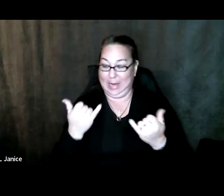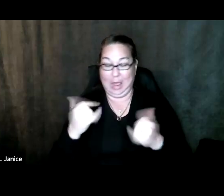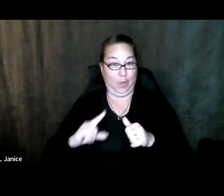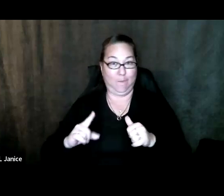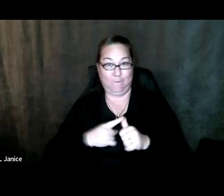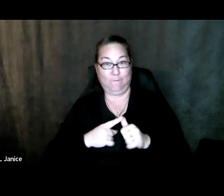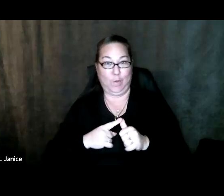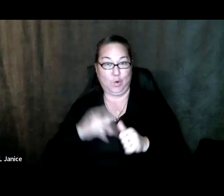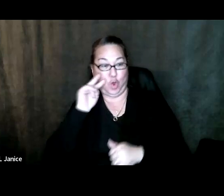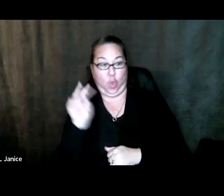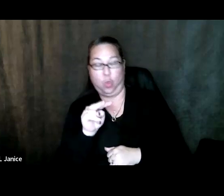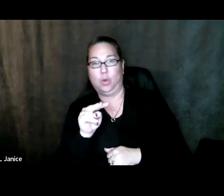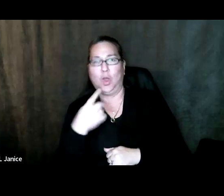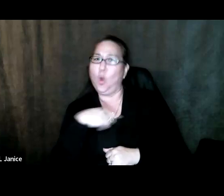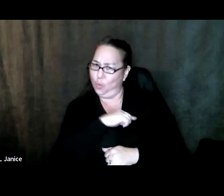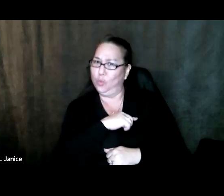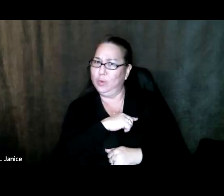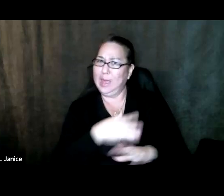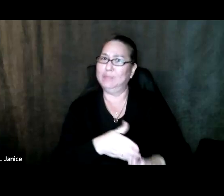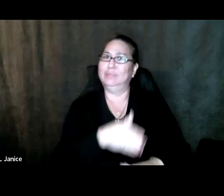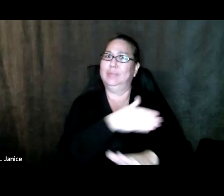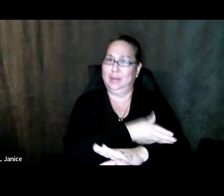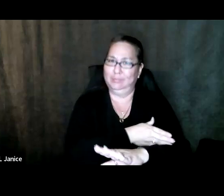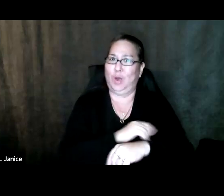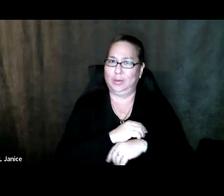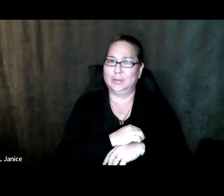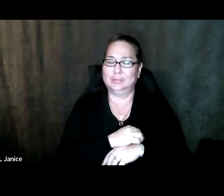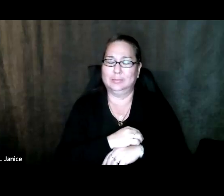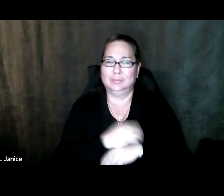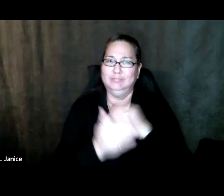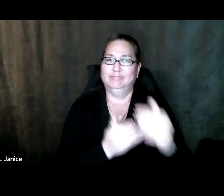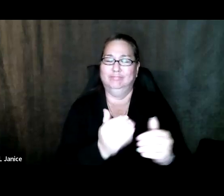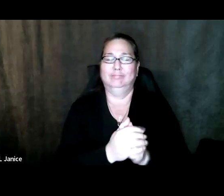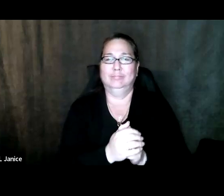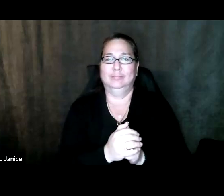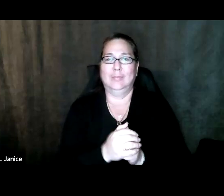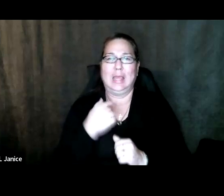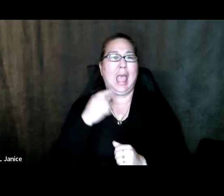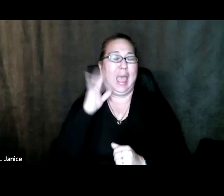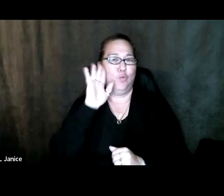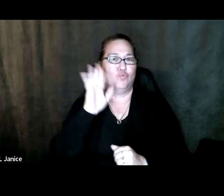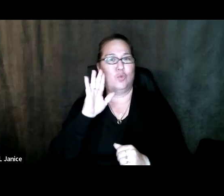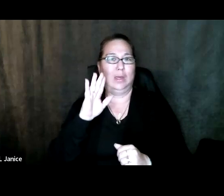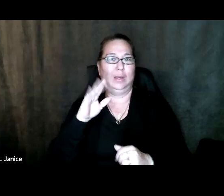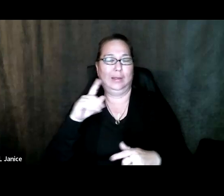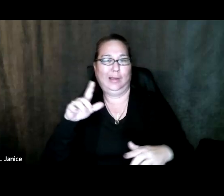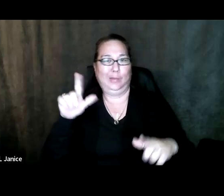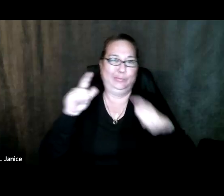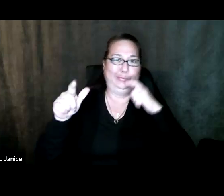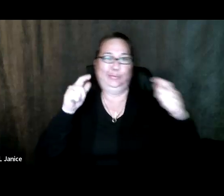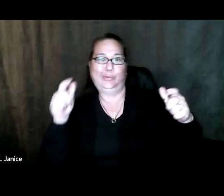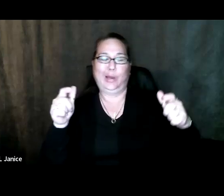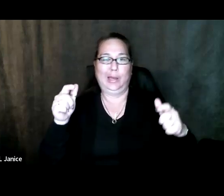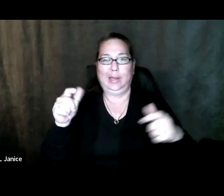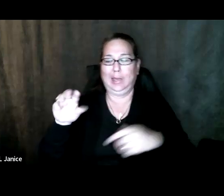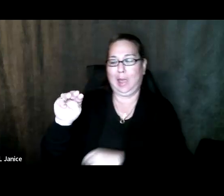progress. So I'll give a little brag about an example of a school I was at earlier this week, which is Madison Park, a